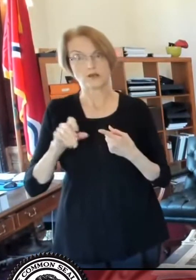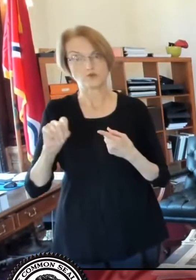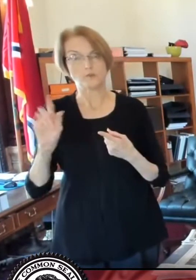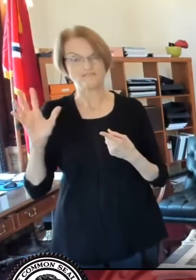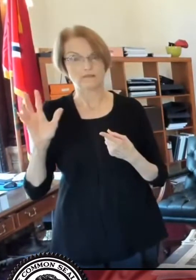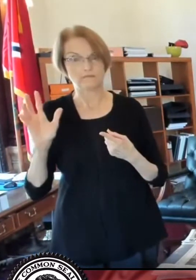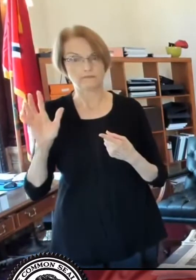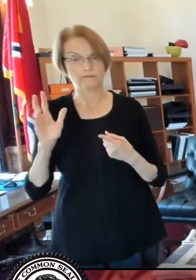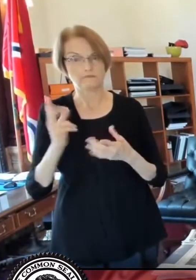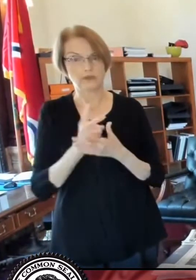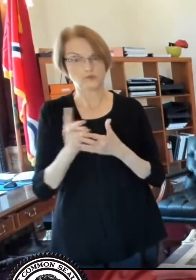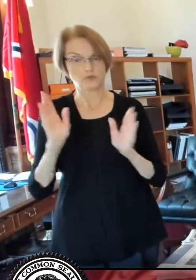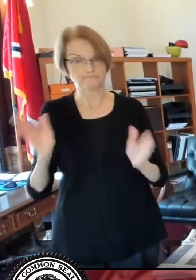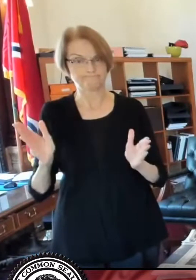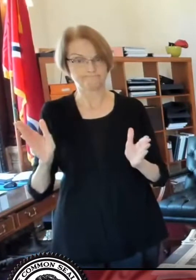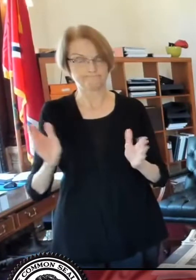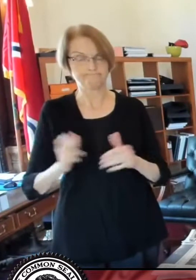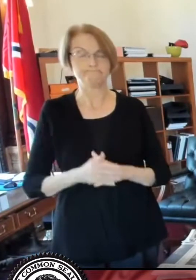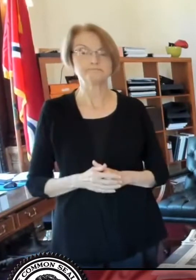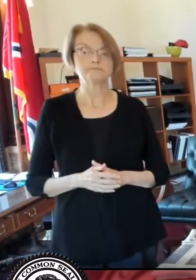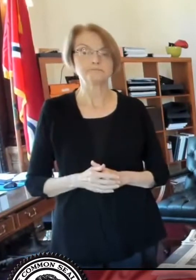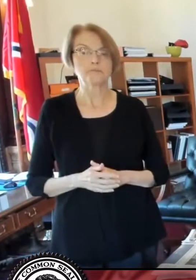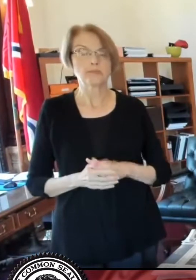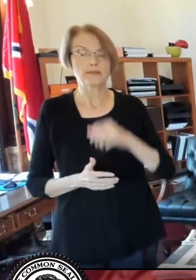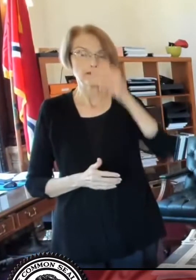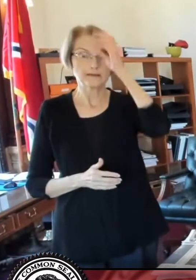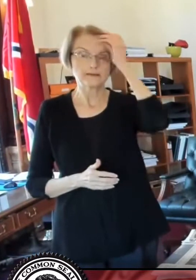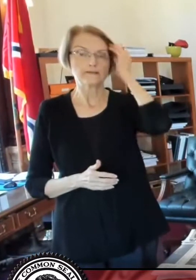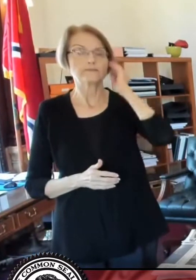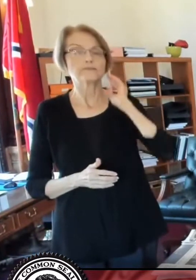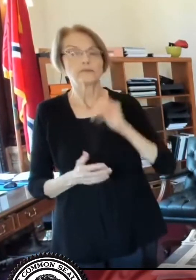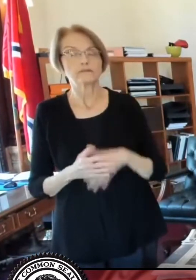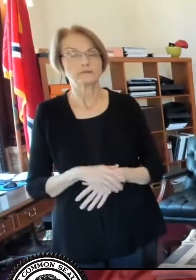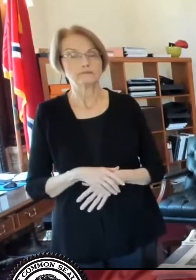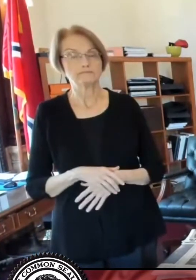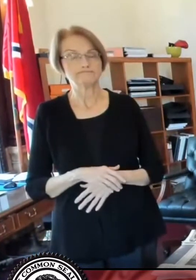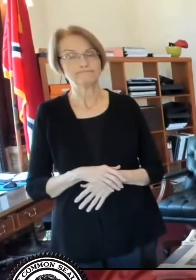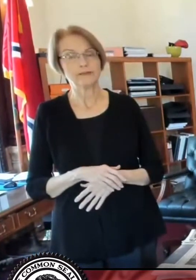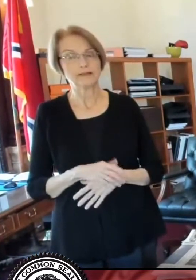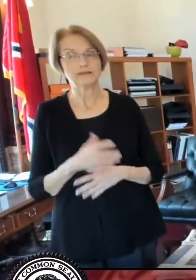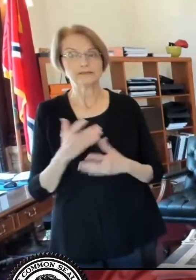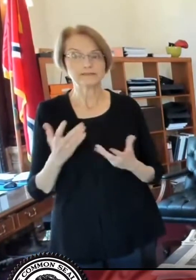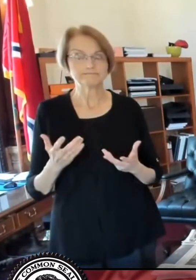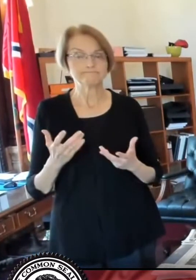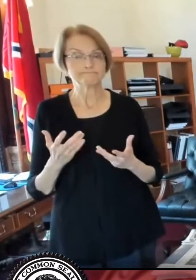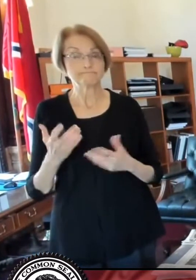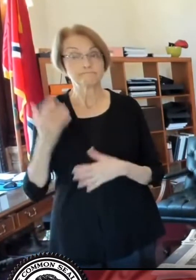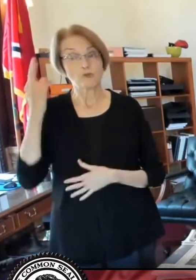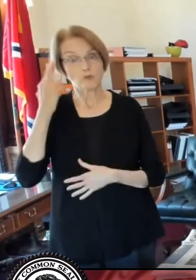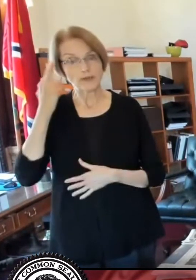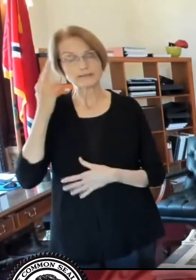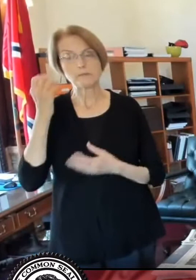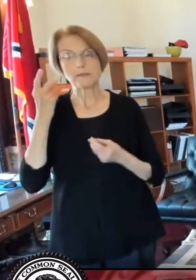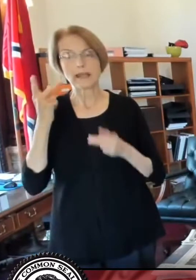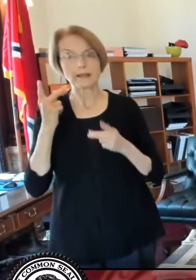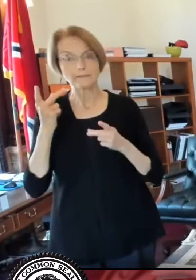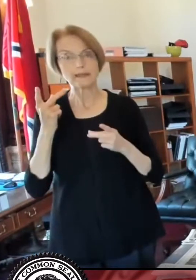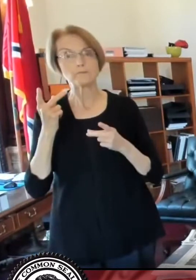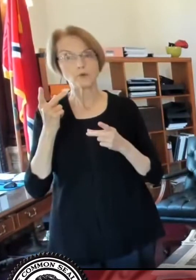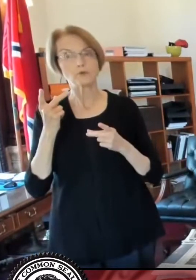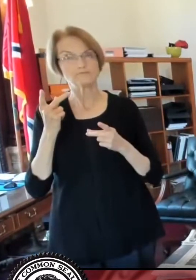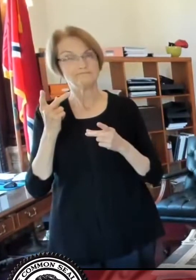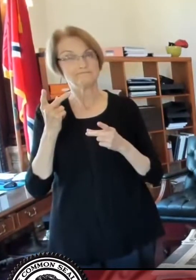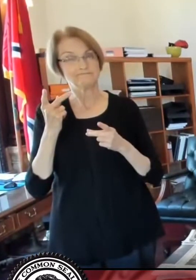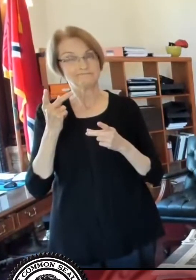October. So part of that is probably there are a lot of people who live in those zip